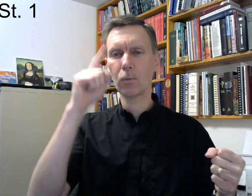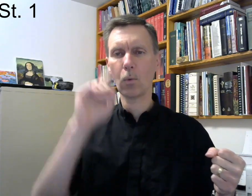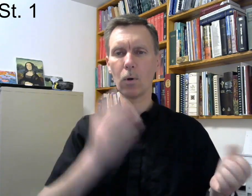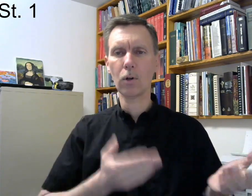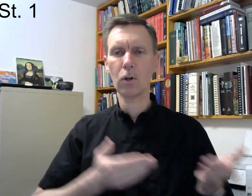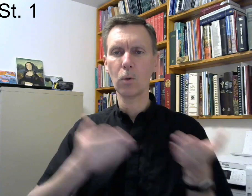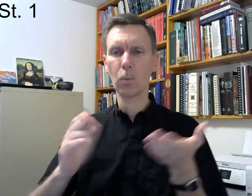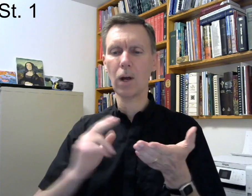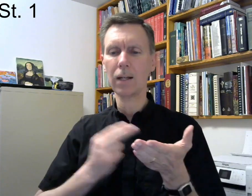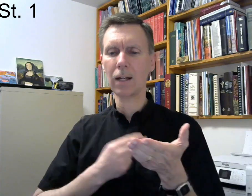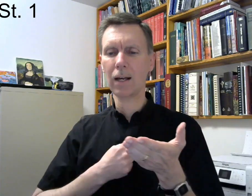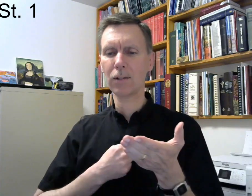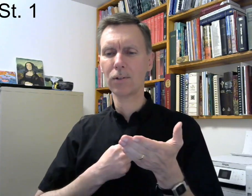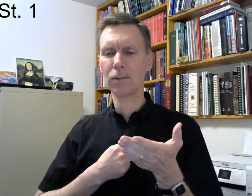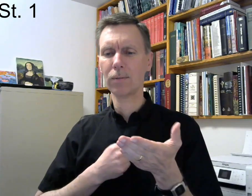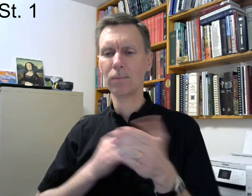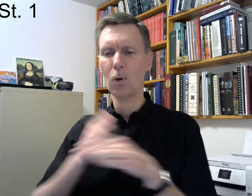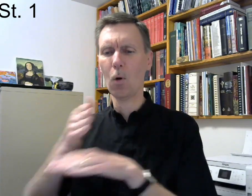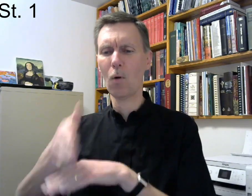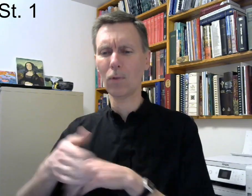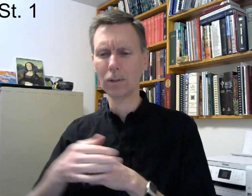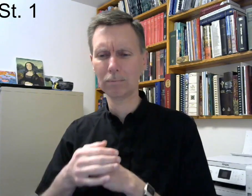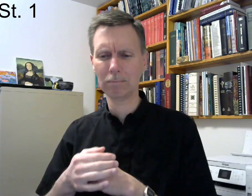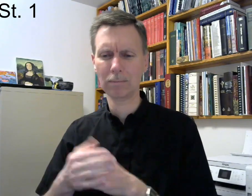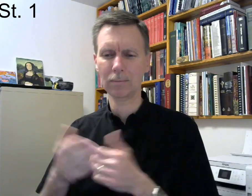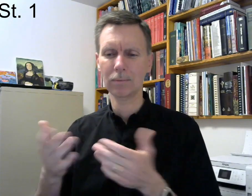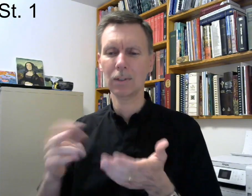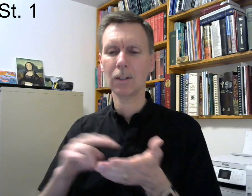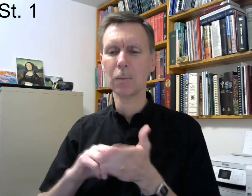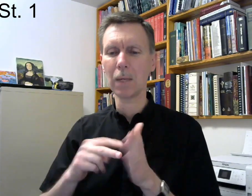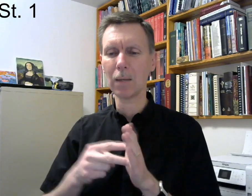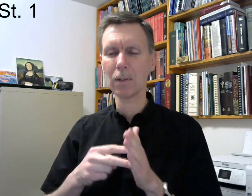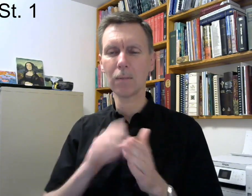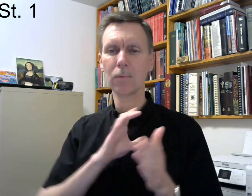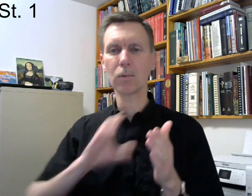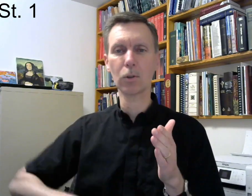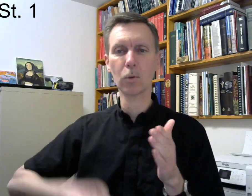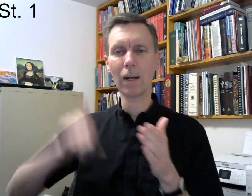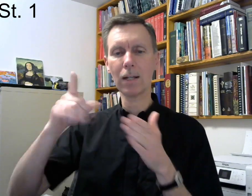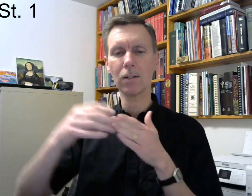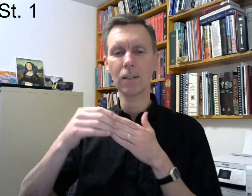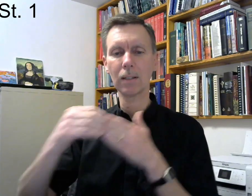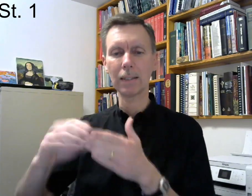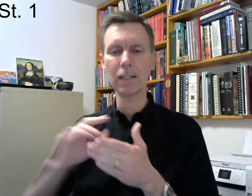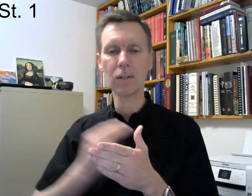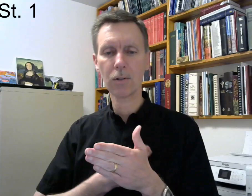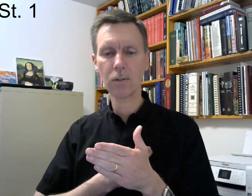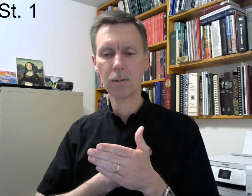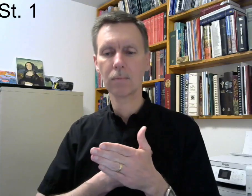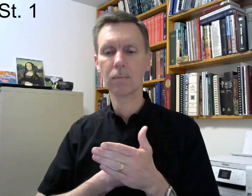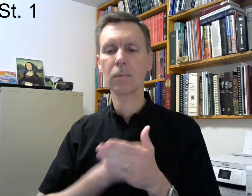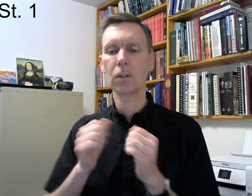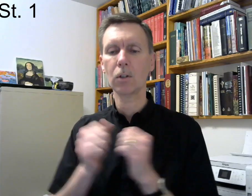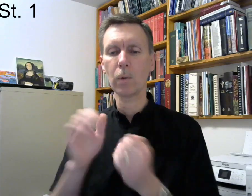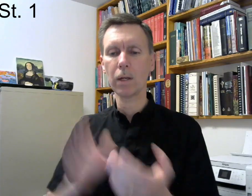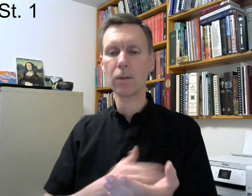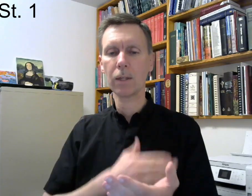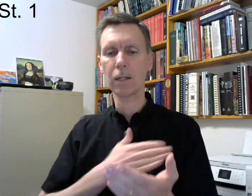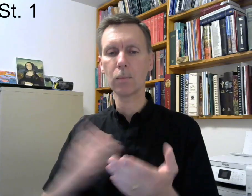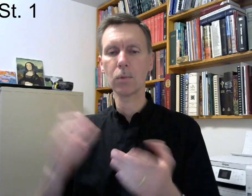for brought us over. Maybe that Christ leads us with hymns